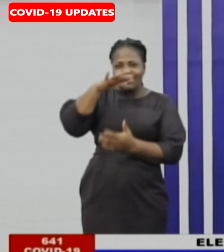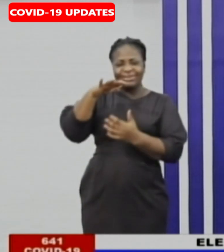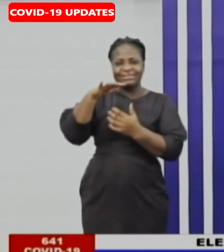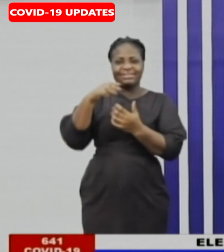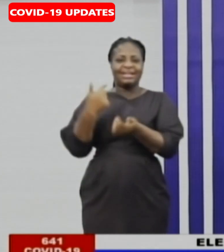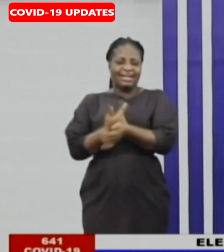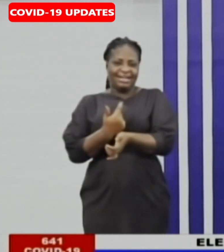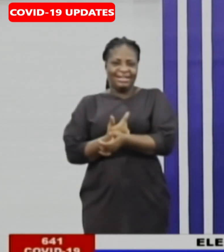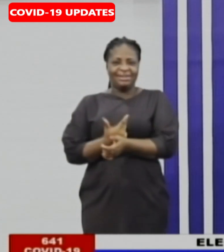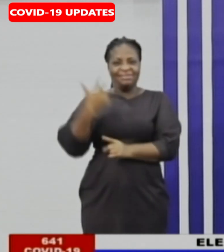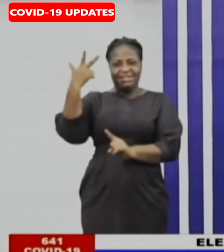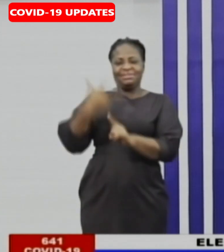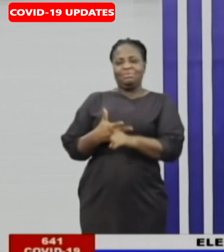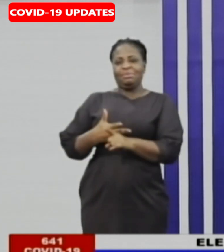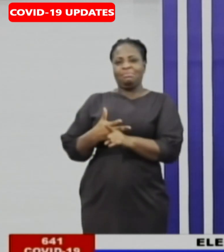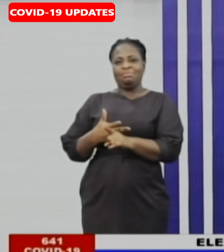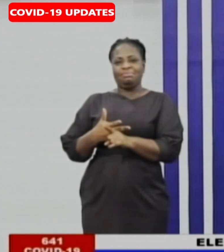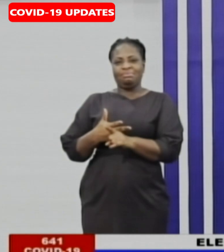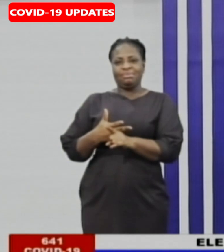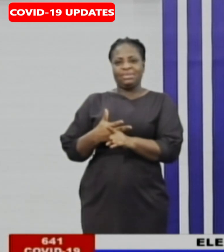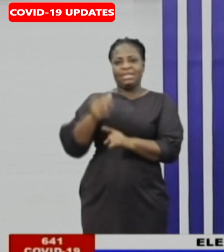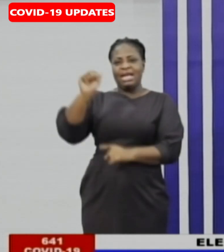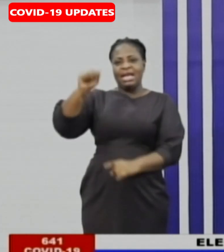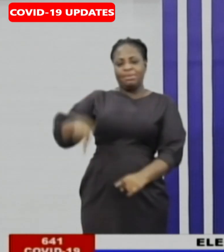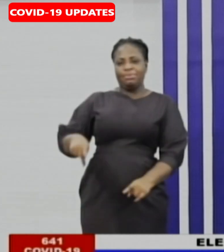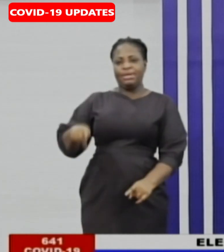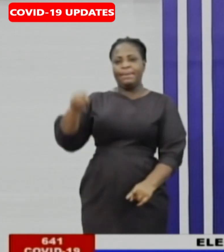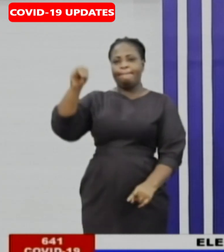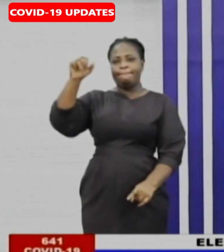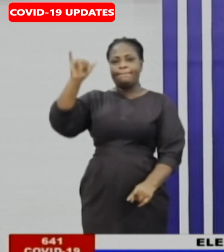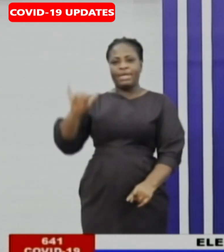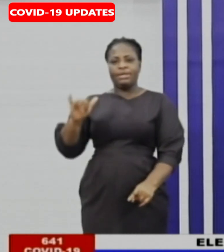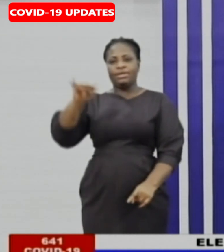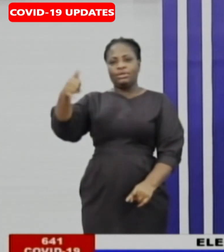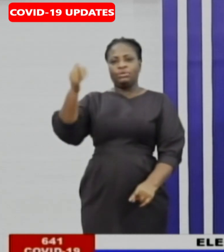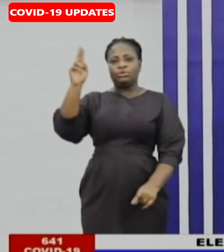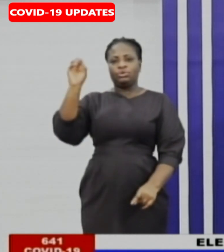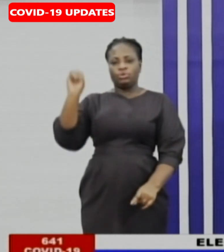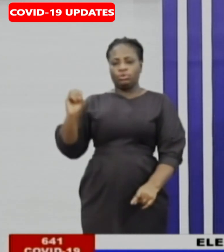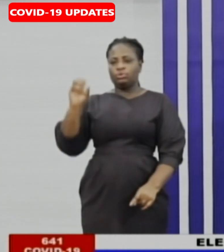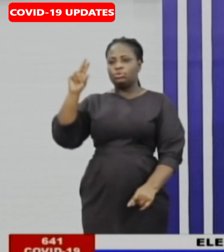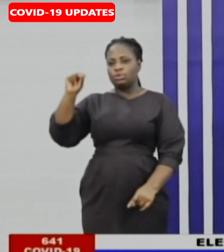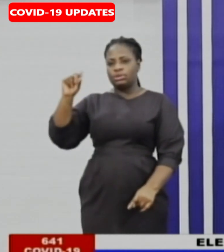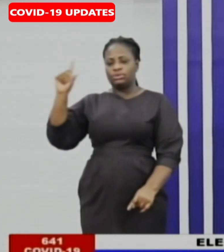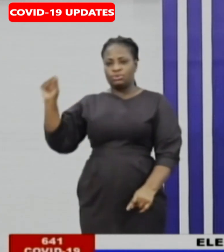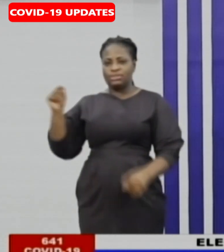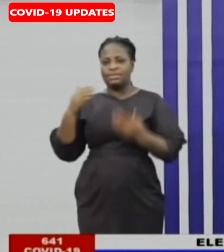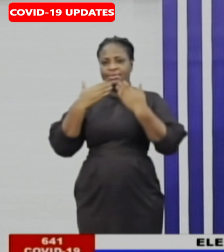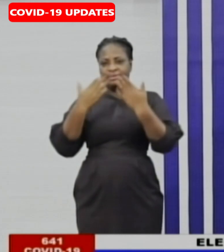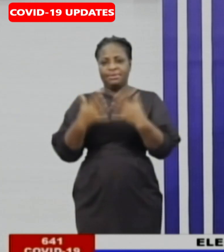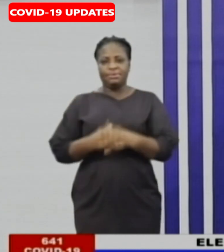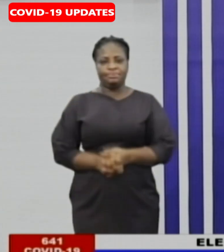for the 3-month period commencing April, May, and June 2020. Thank you.